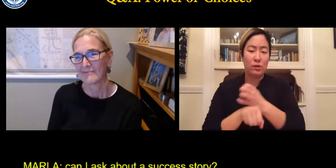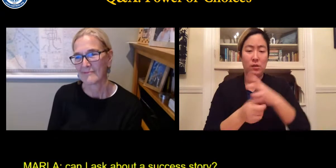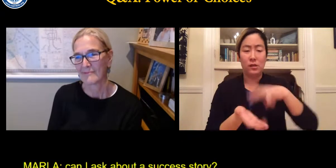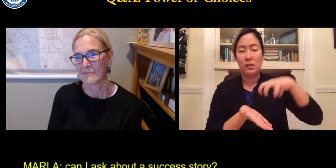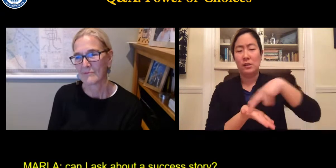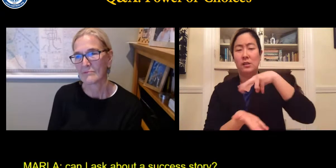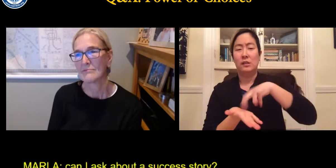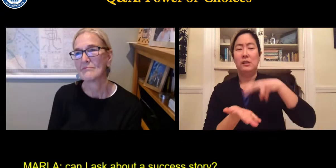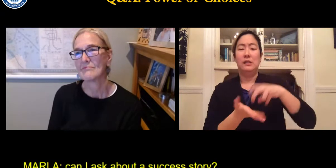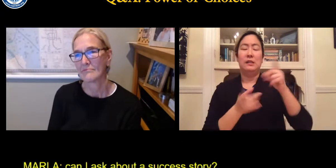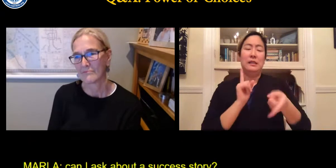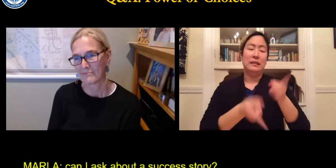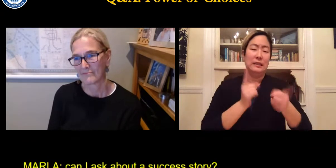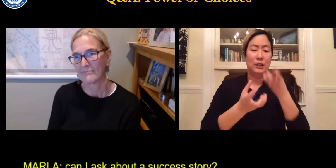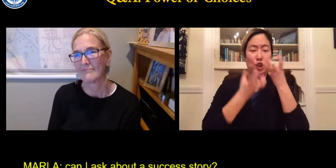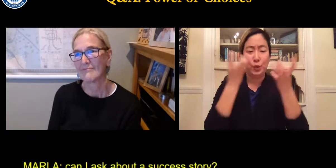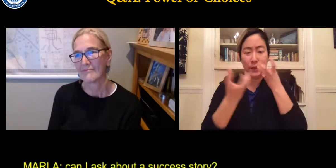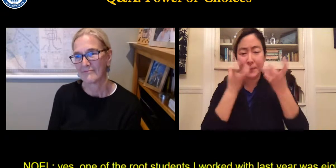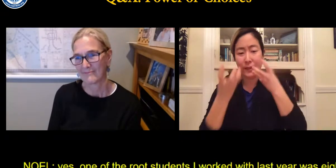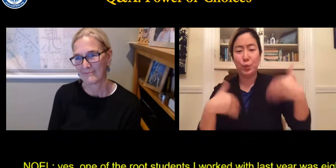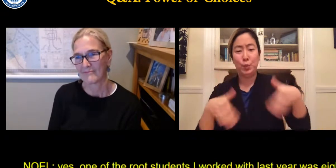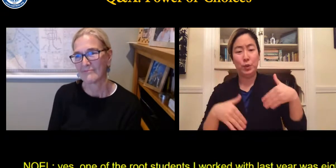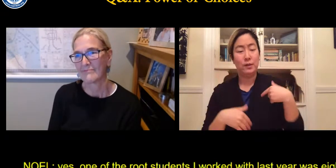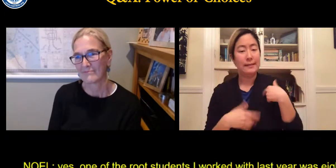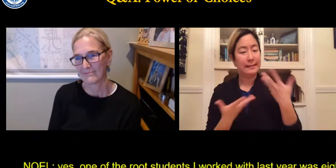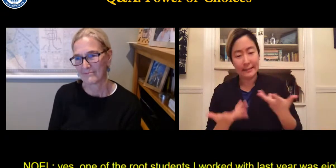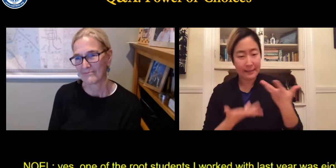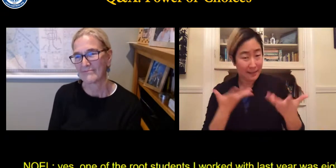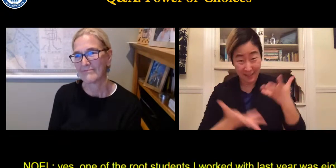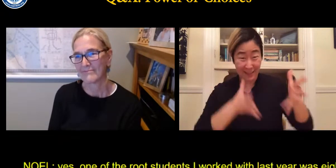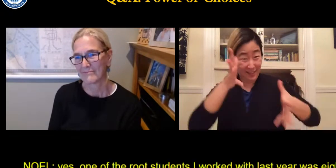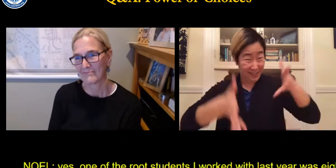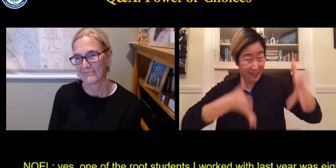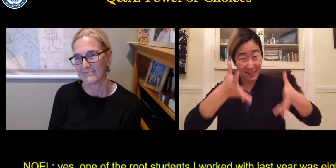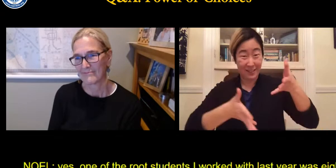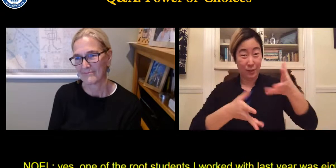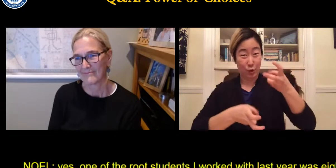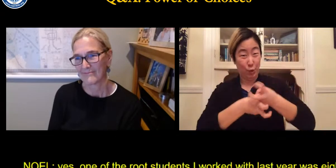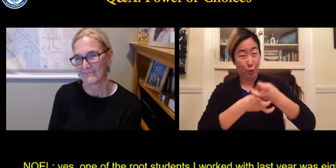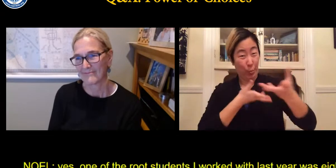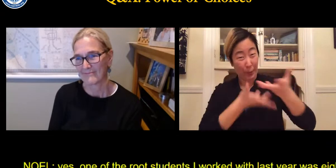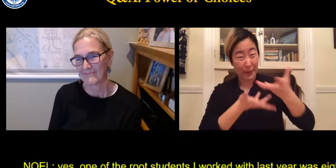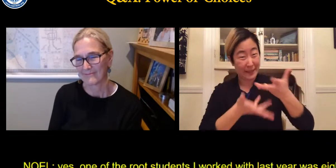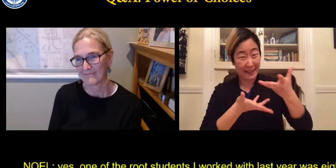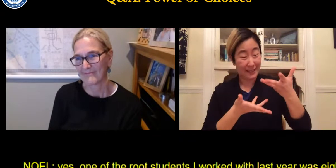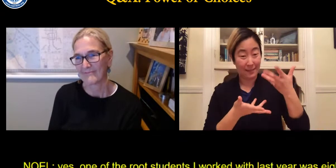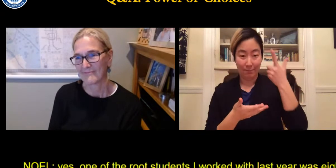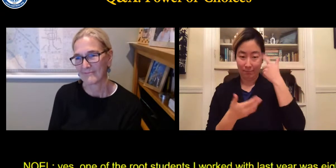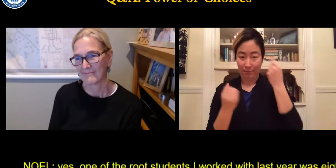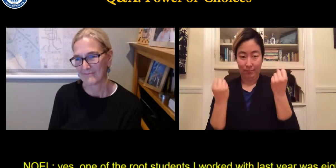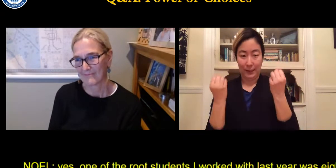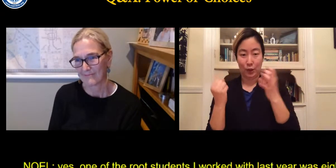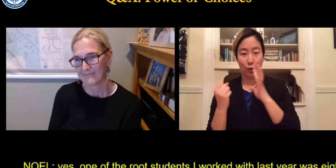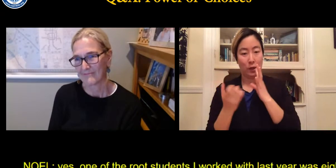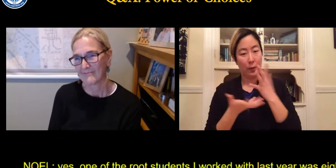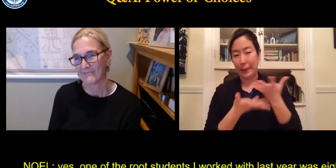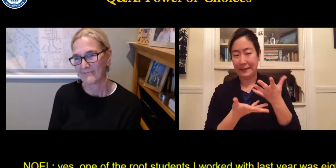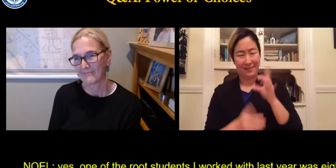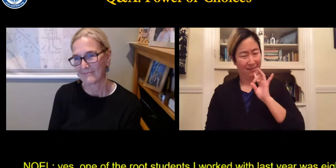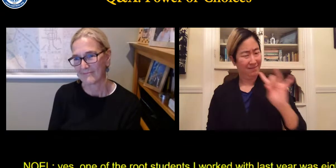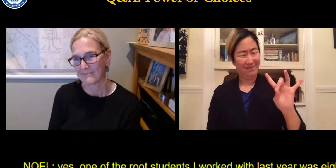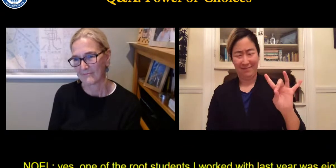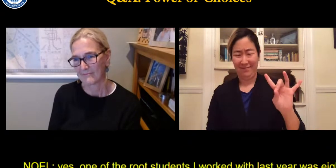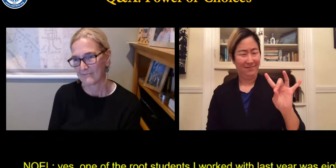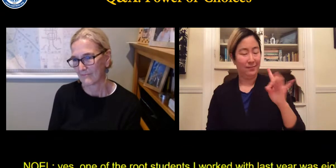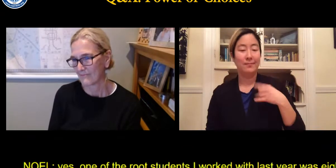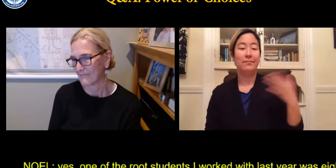should say, very little language. And this child was very high energy, was always throwing tantrums, very difficult to